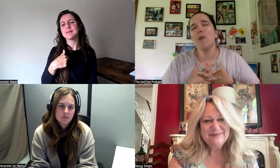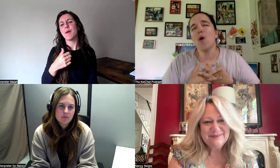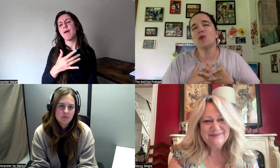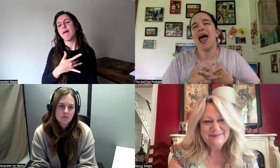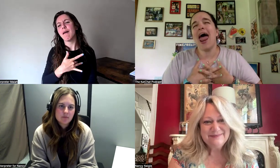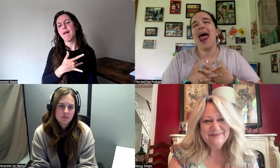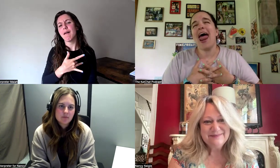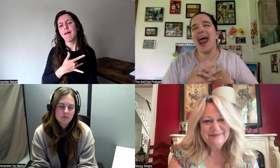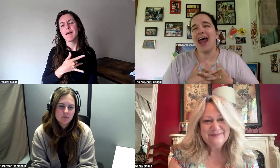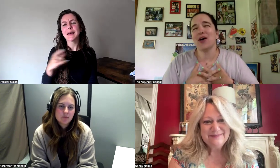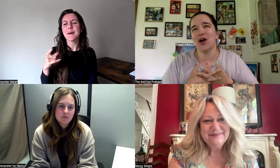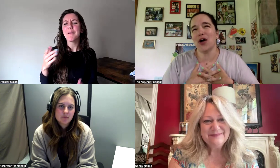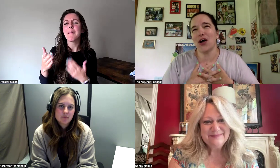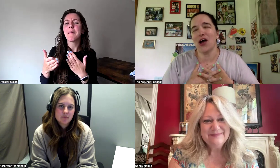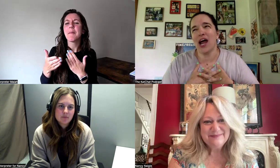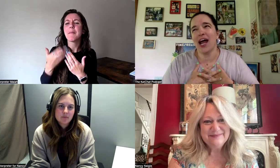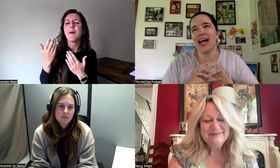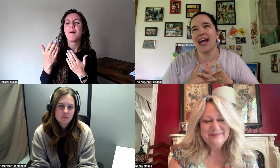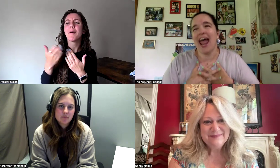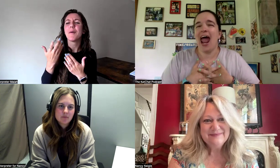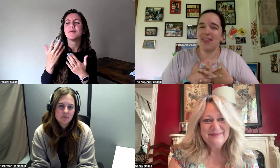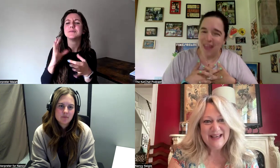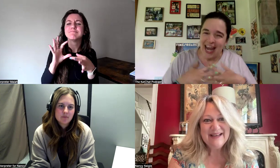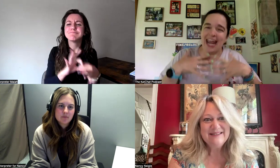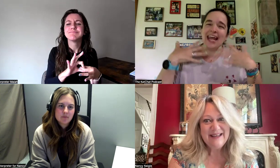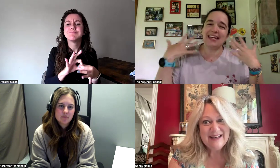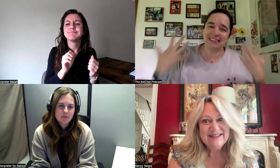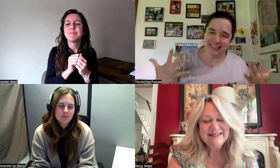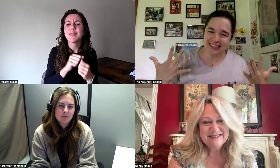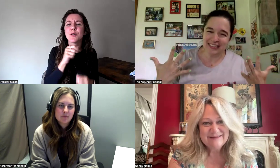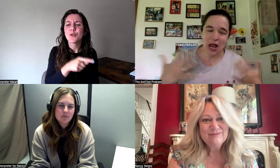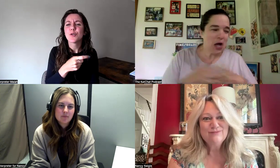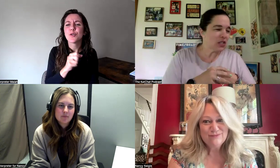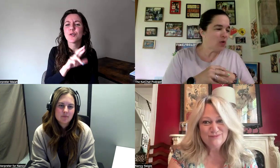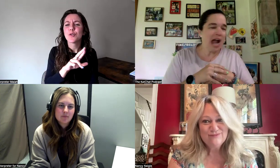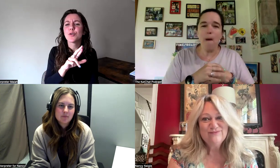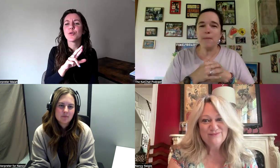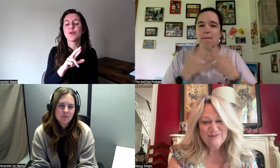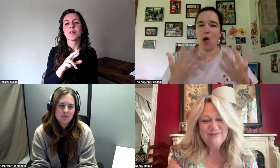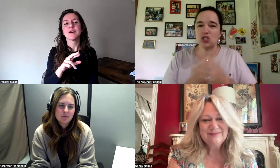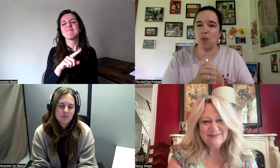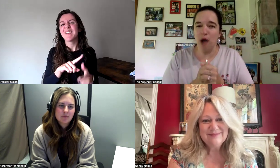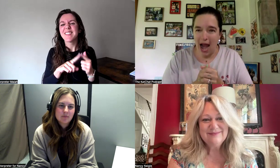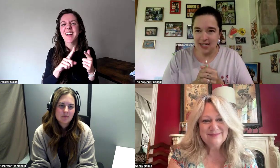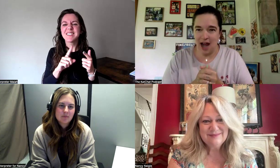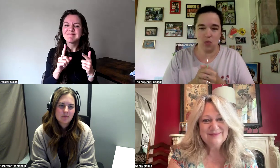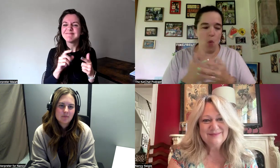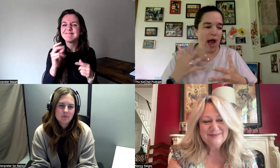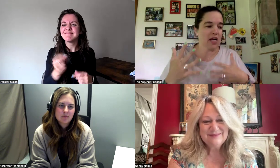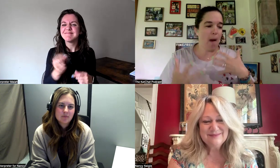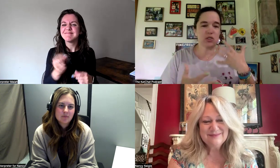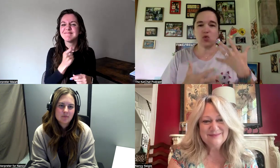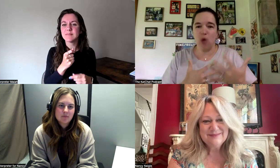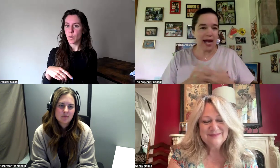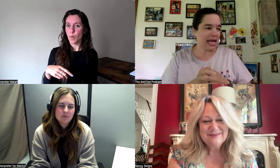he almost had her. And Yeah. then, so tell me about your process